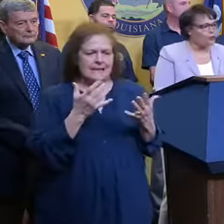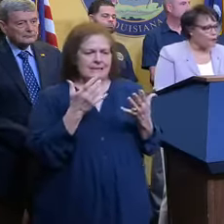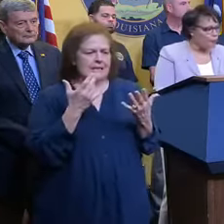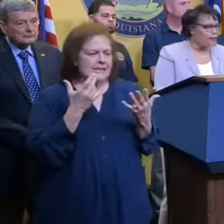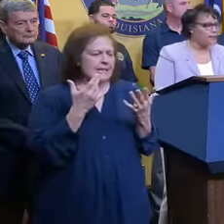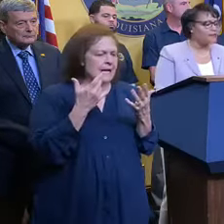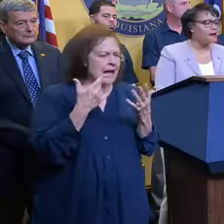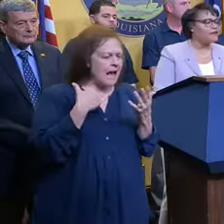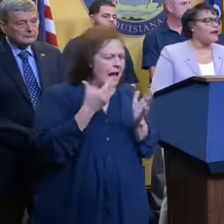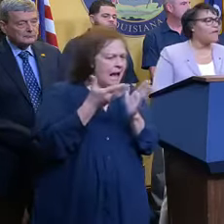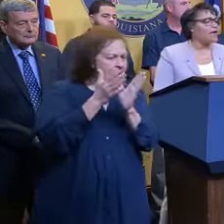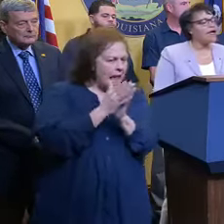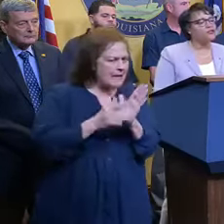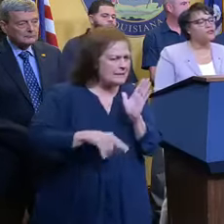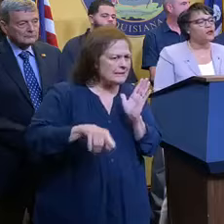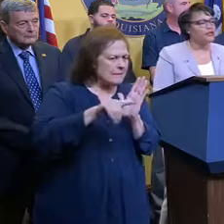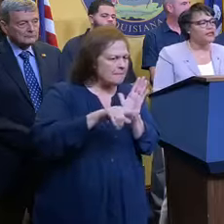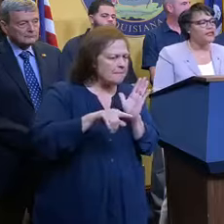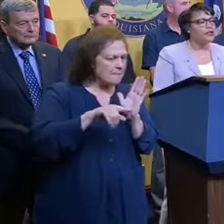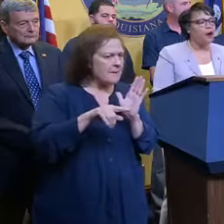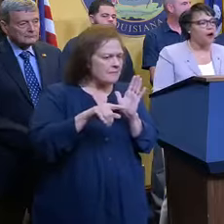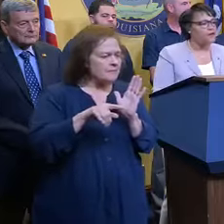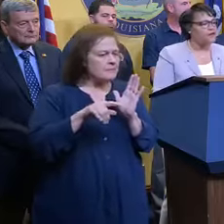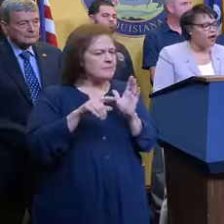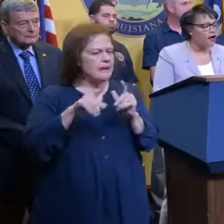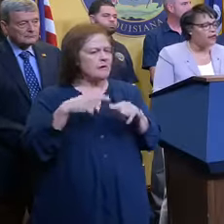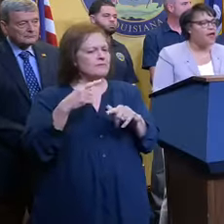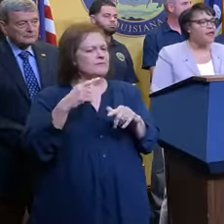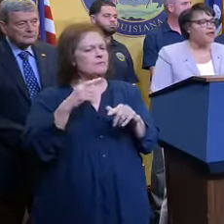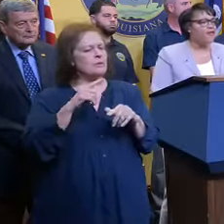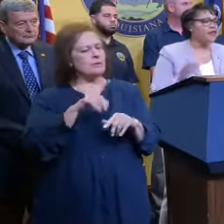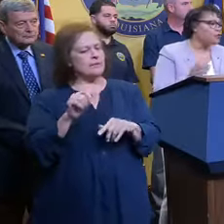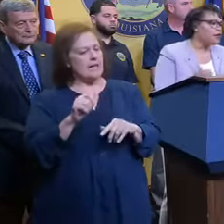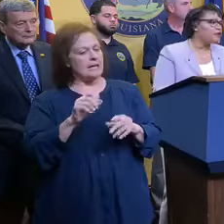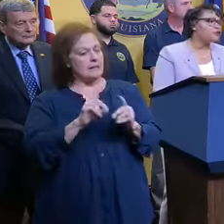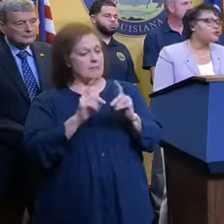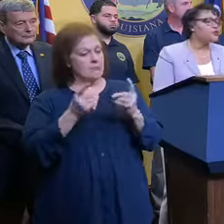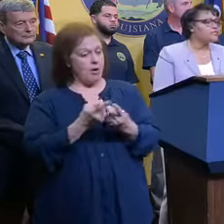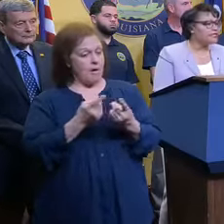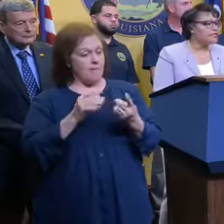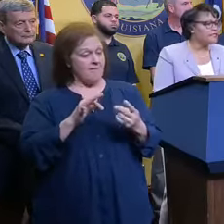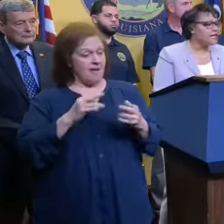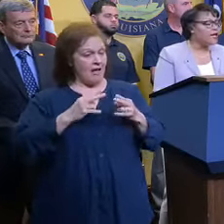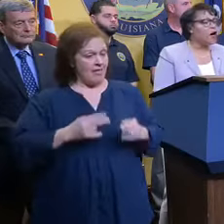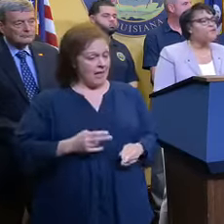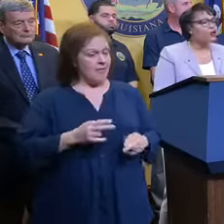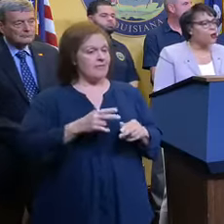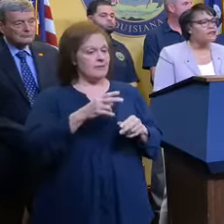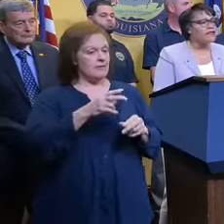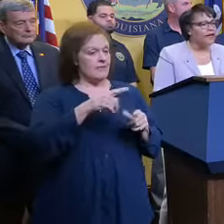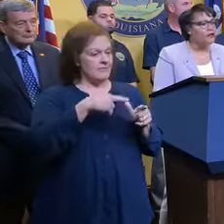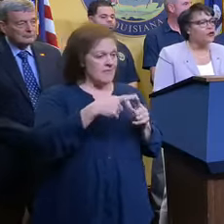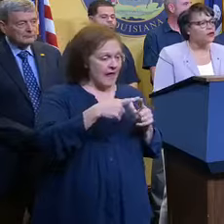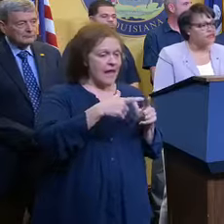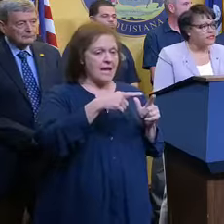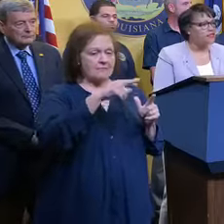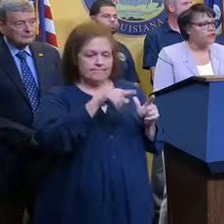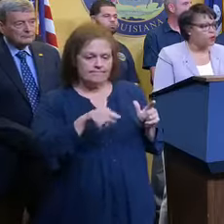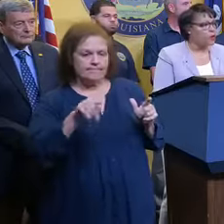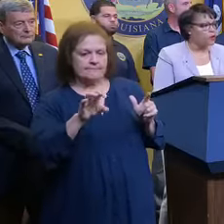on a request that I made to the Louisiana Department of Health that then went to CDC for